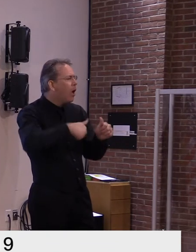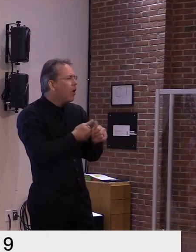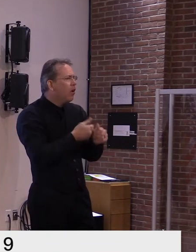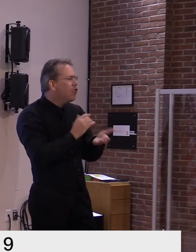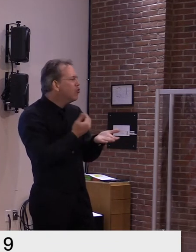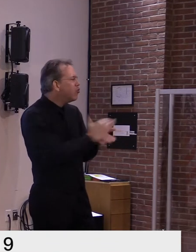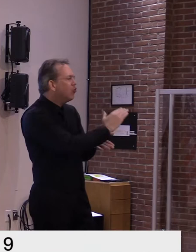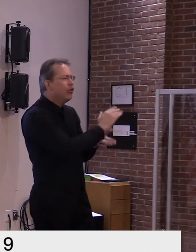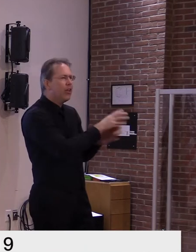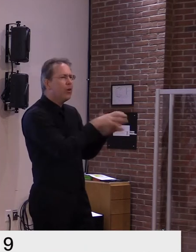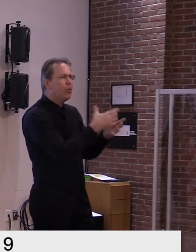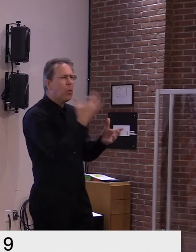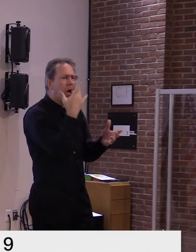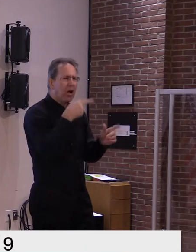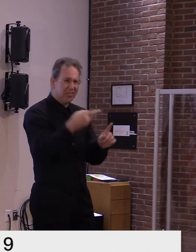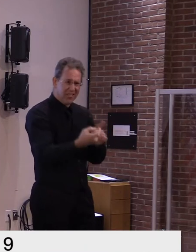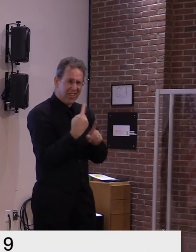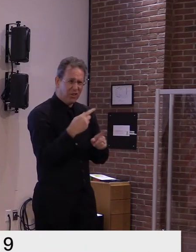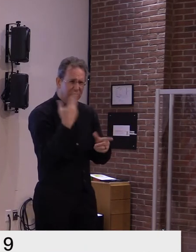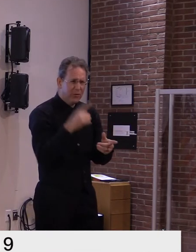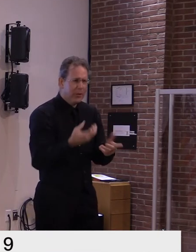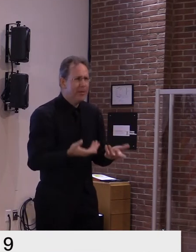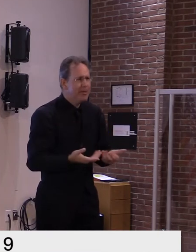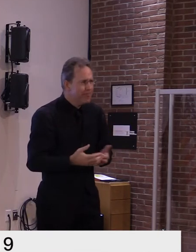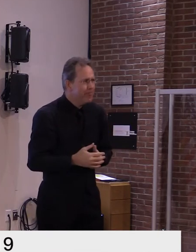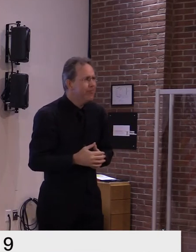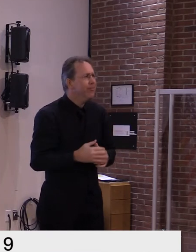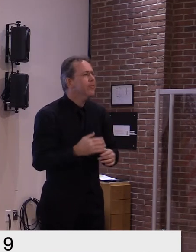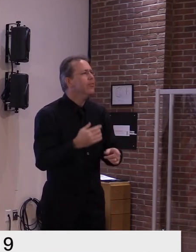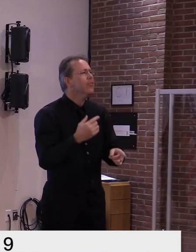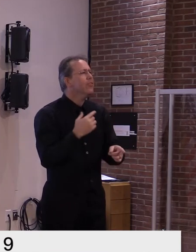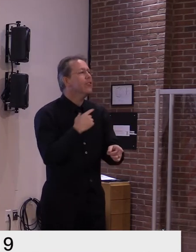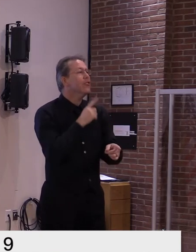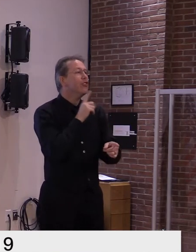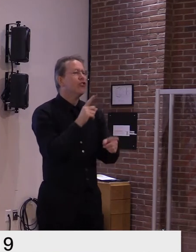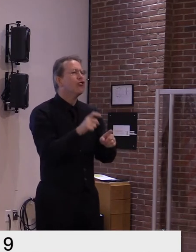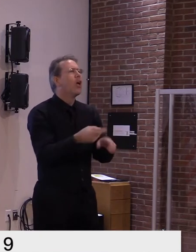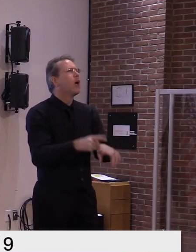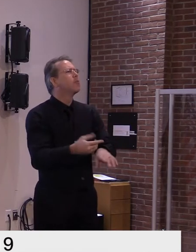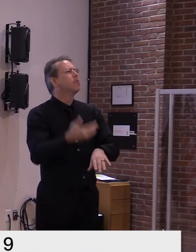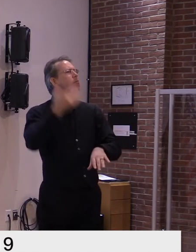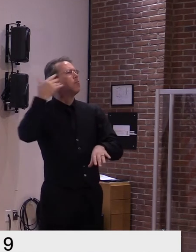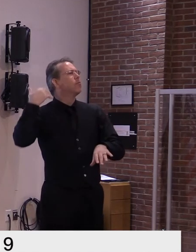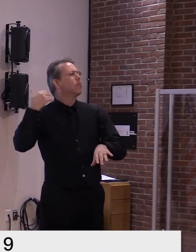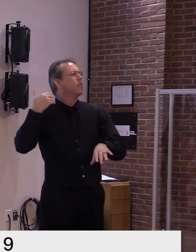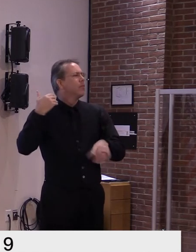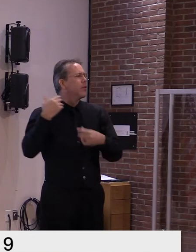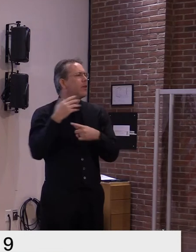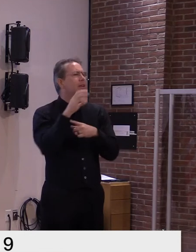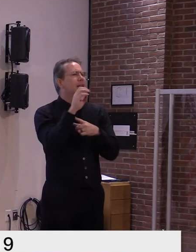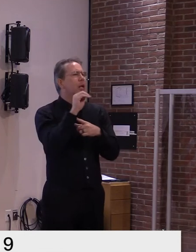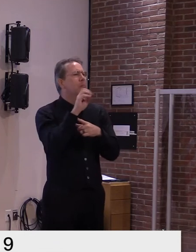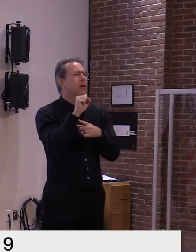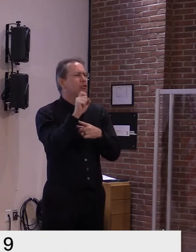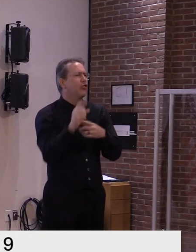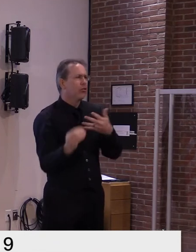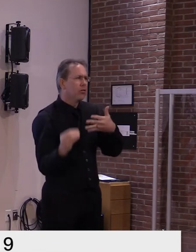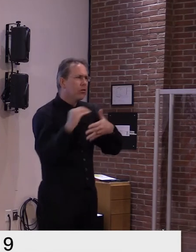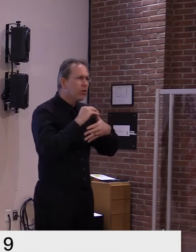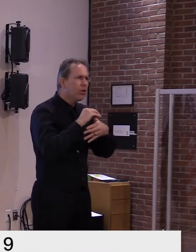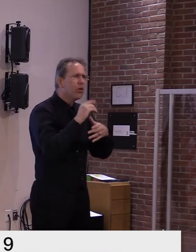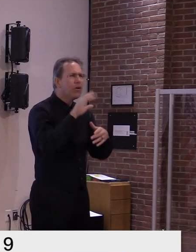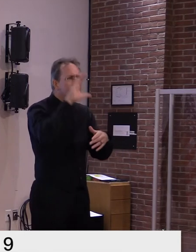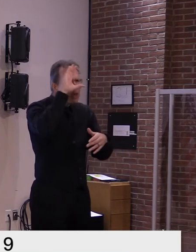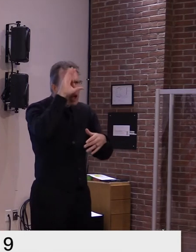think what we should have done out of the gate is make sure that we broaden the EMS category on this. We didn't do that.